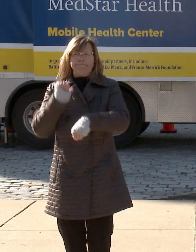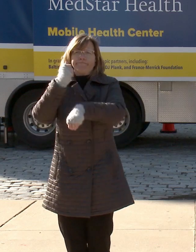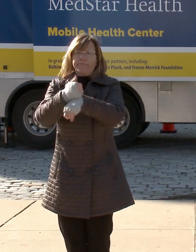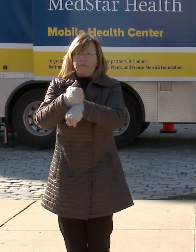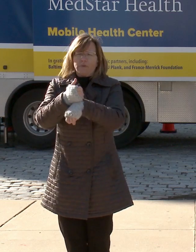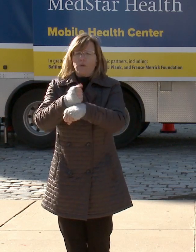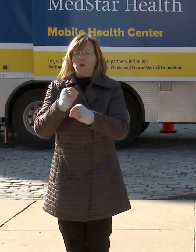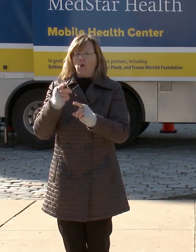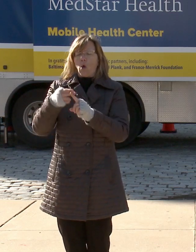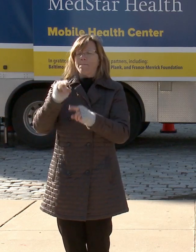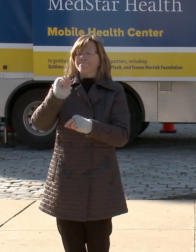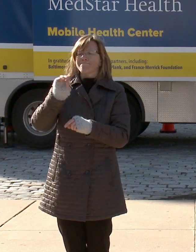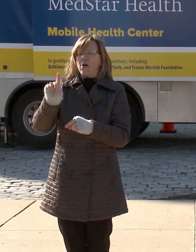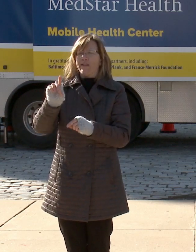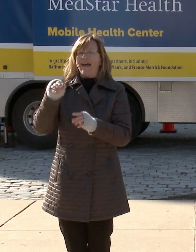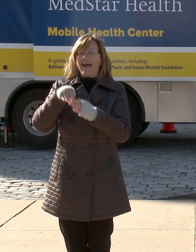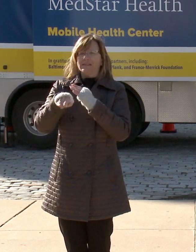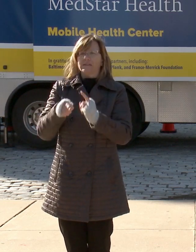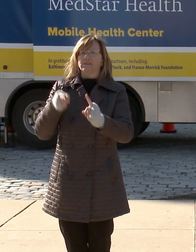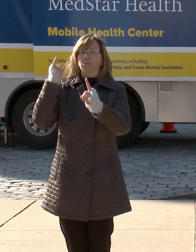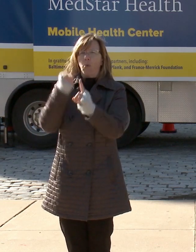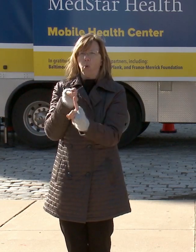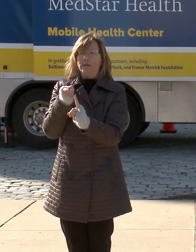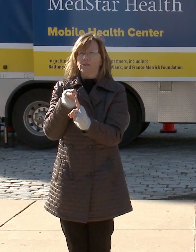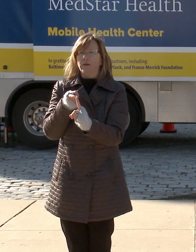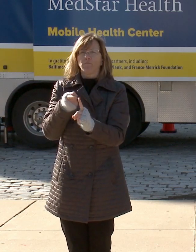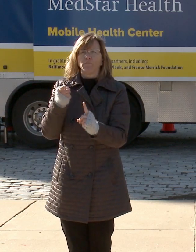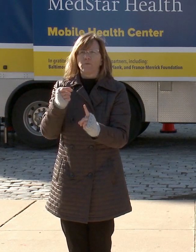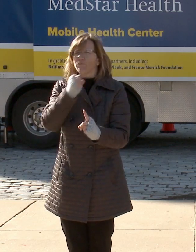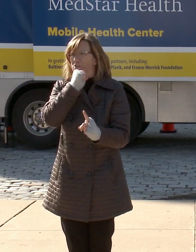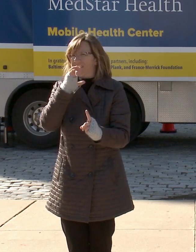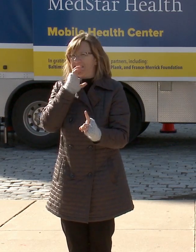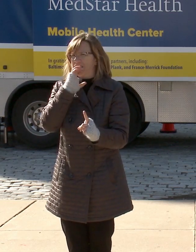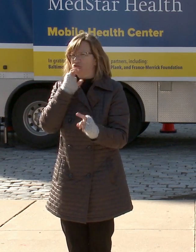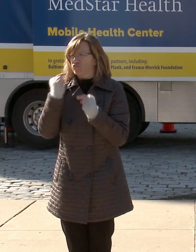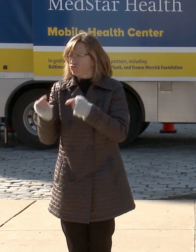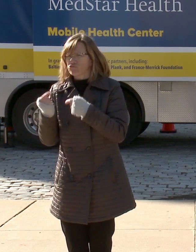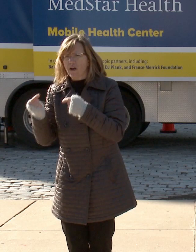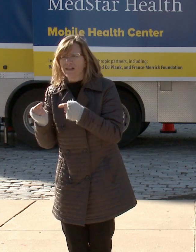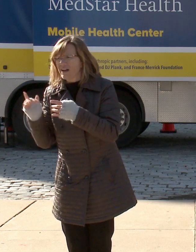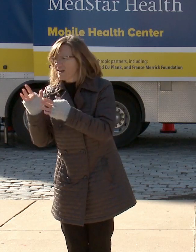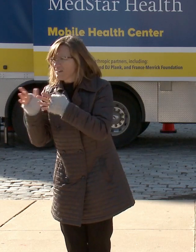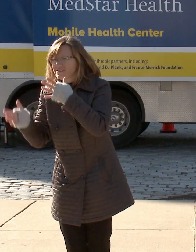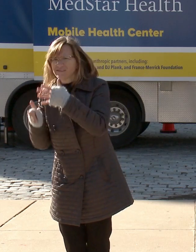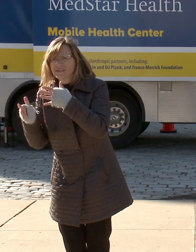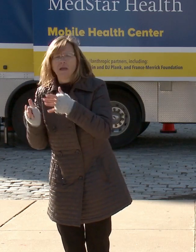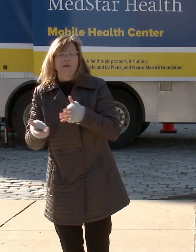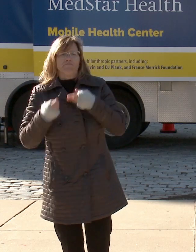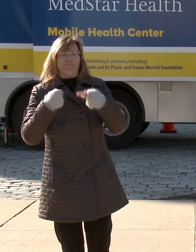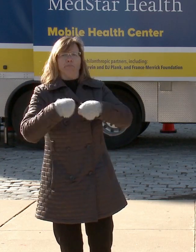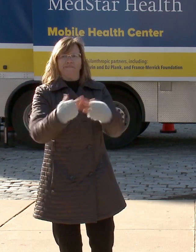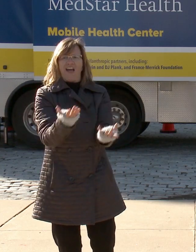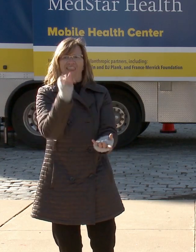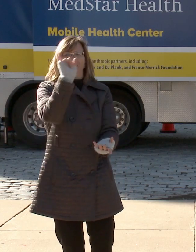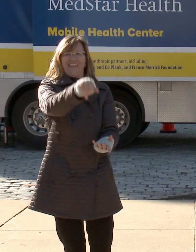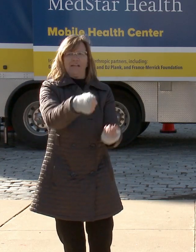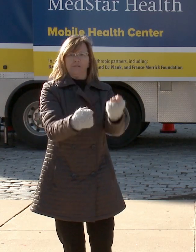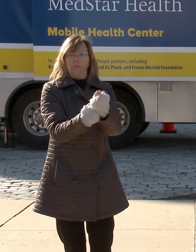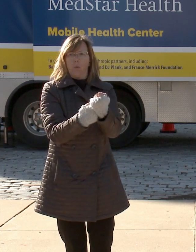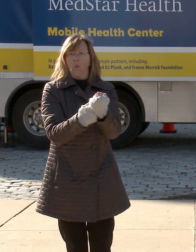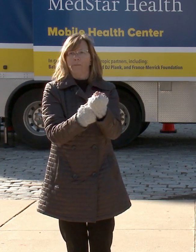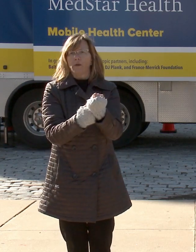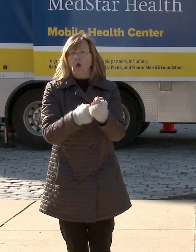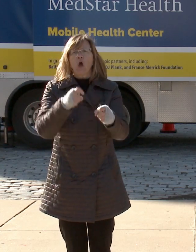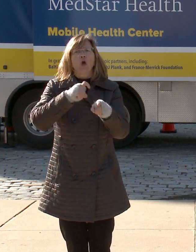are challenged to navigate the online registration system or just don't have support to navigate it. They can actually call